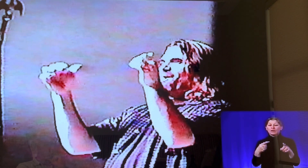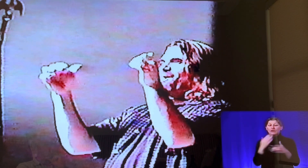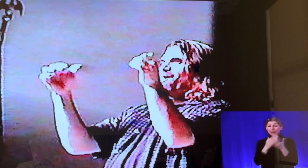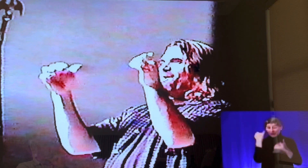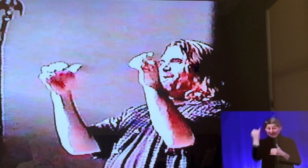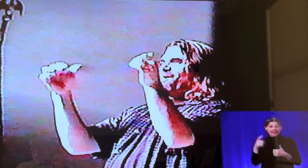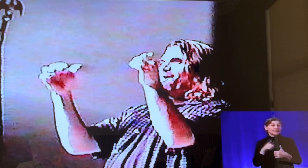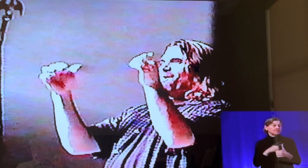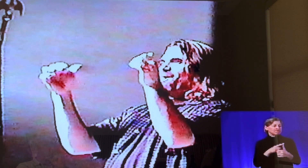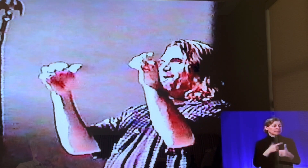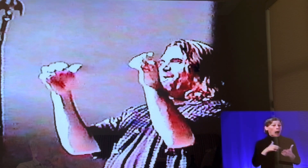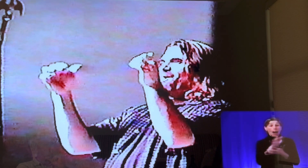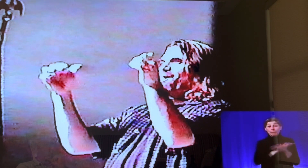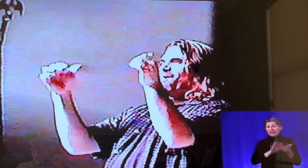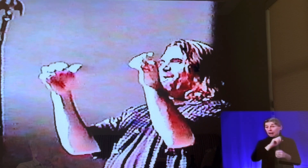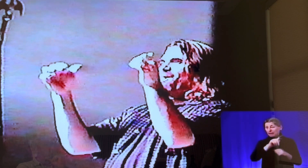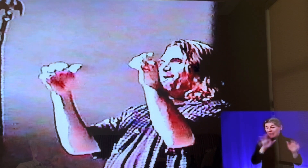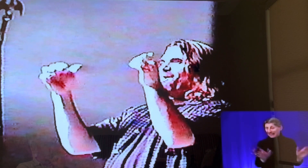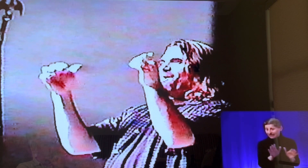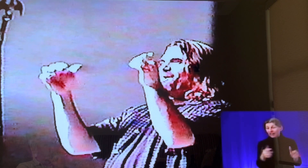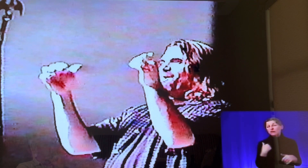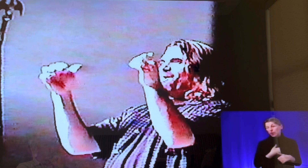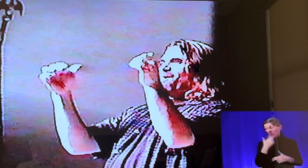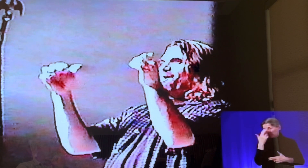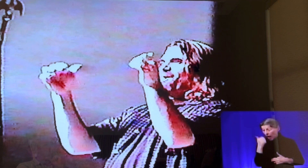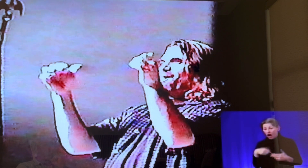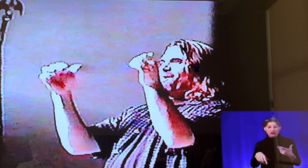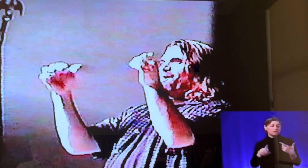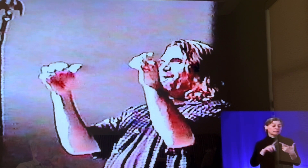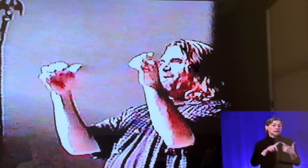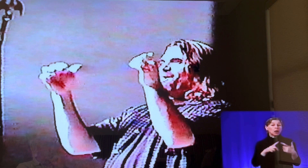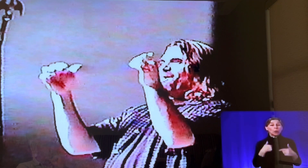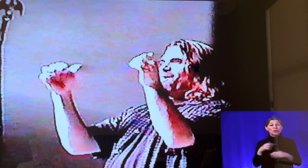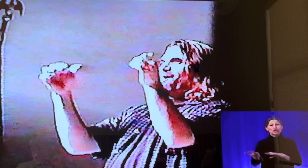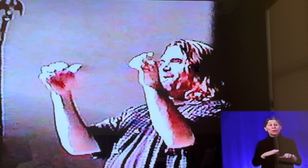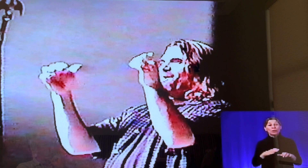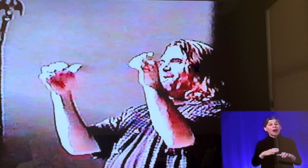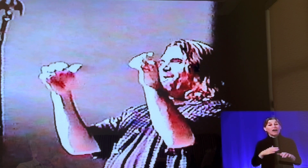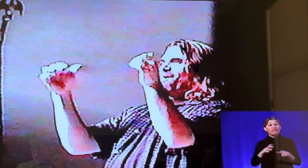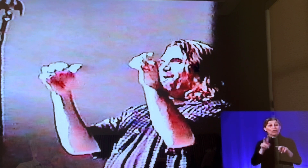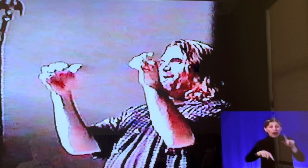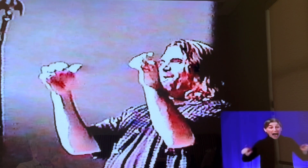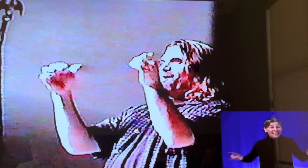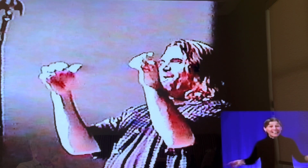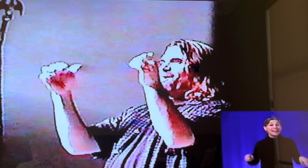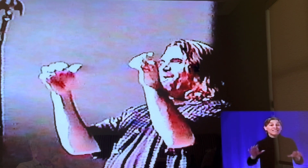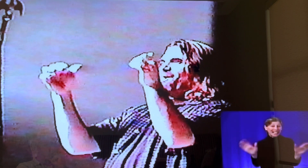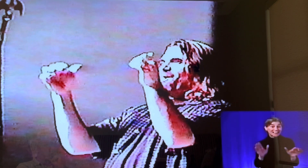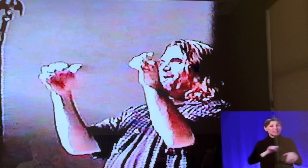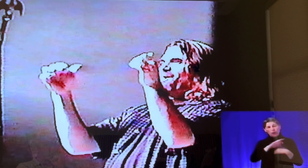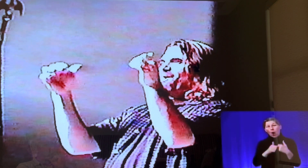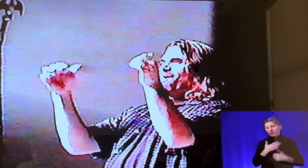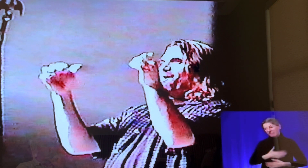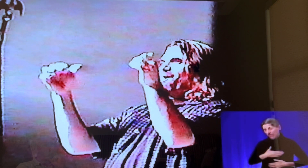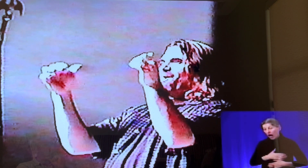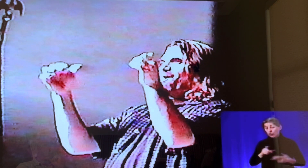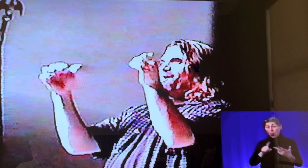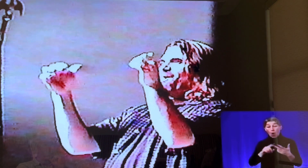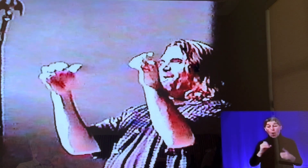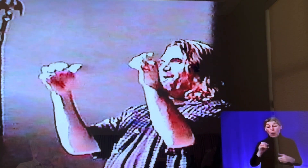the activities and we'll have fun. We'll do a variety of activities and they'll all be fun. Or we'll change it up and we'll